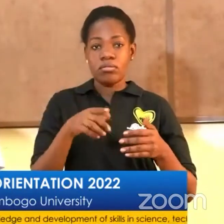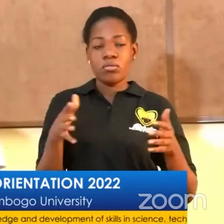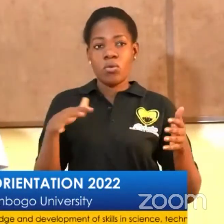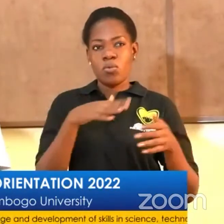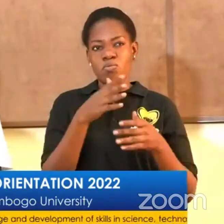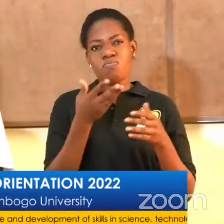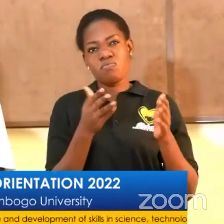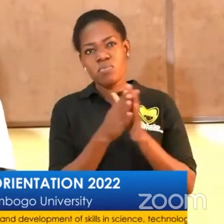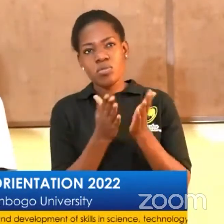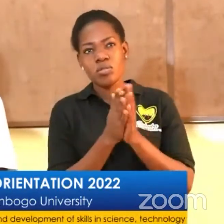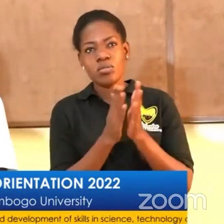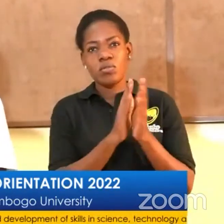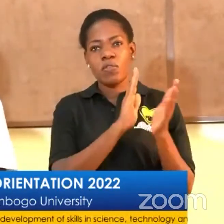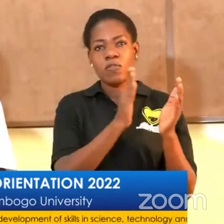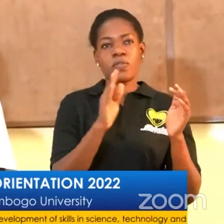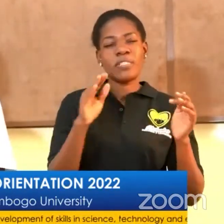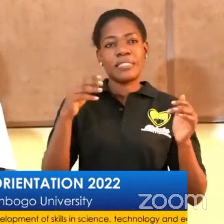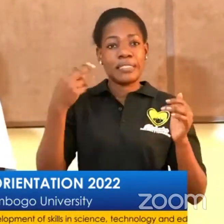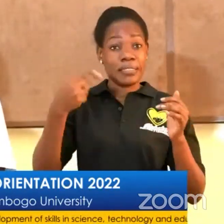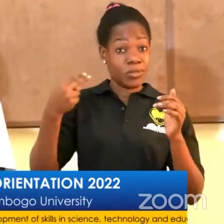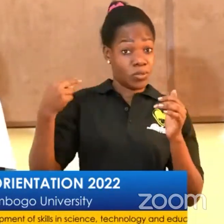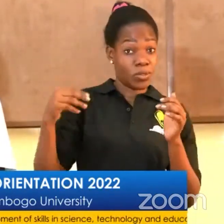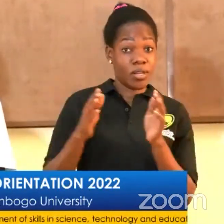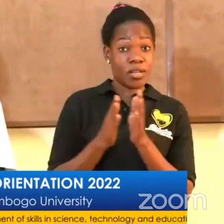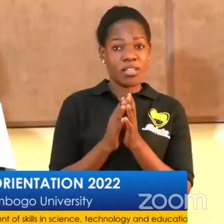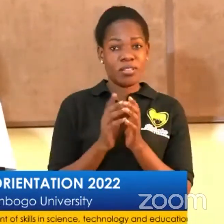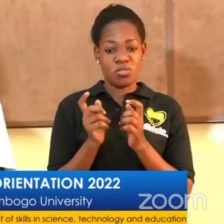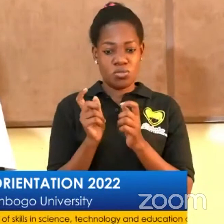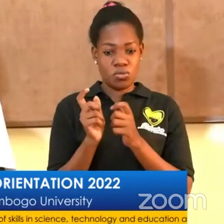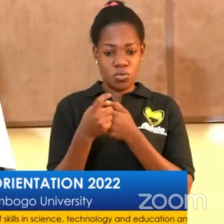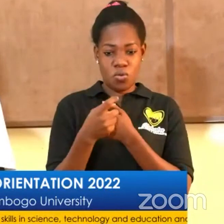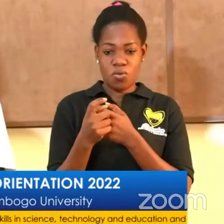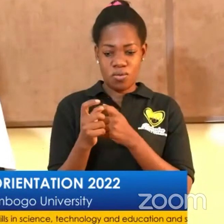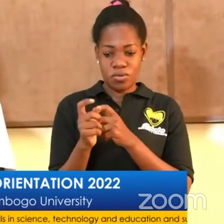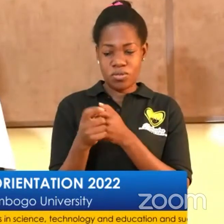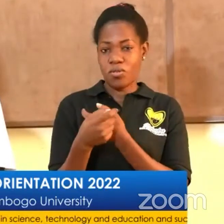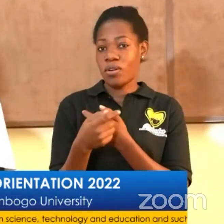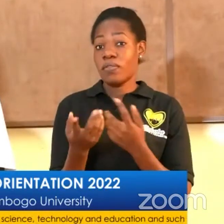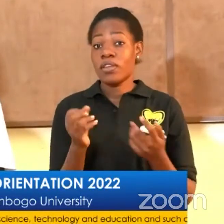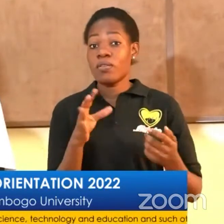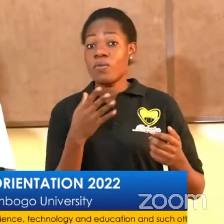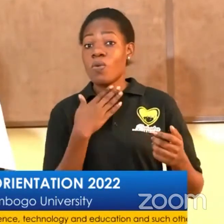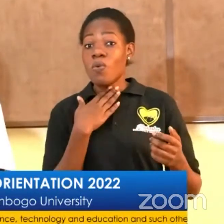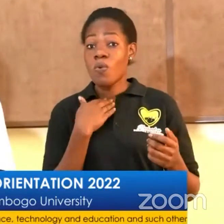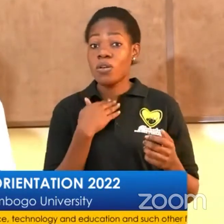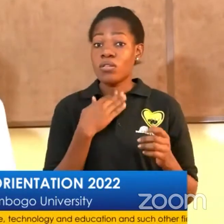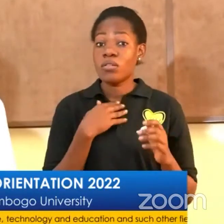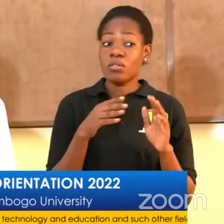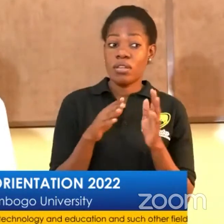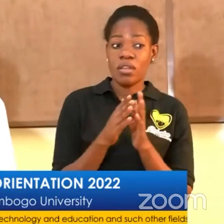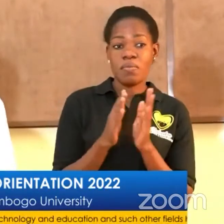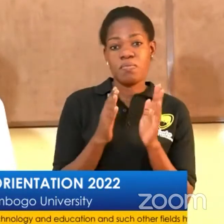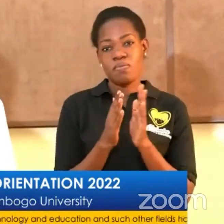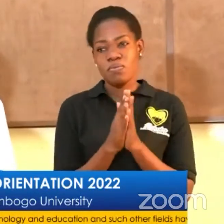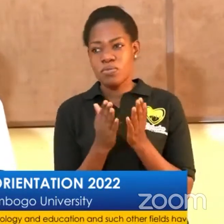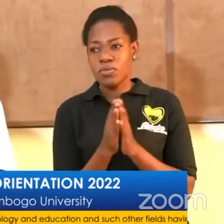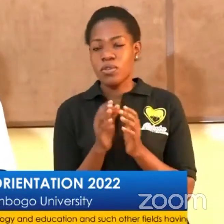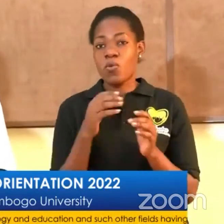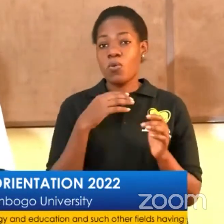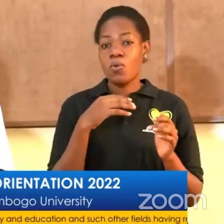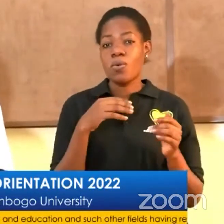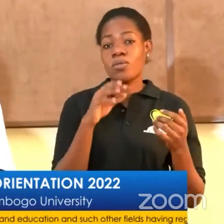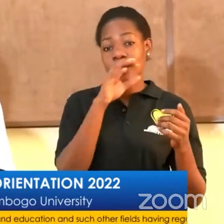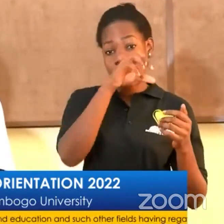of history and geography. So you need a textbook on history or geography, it is under